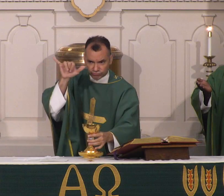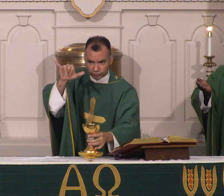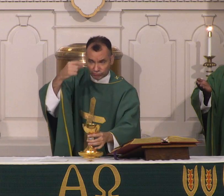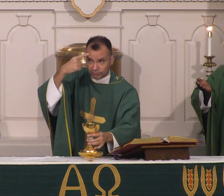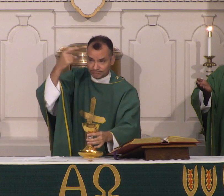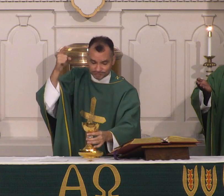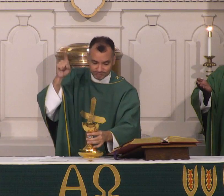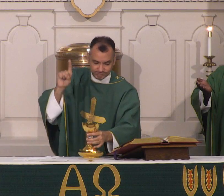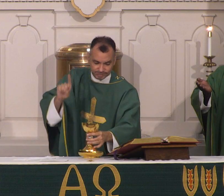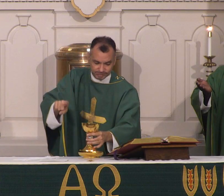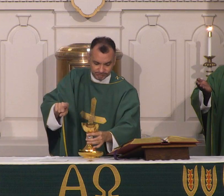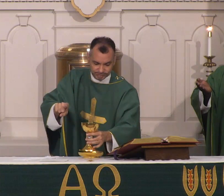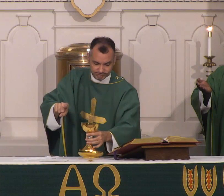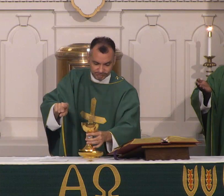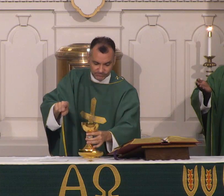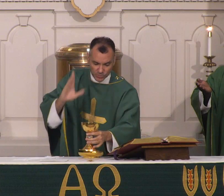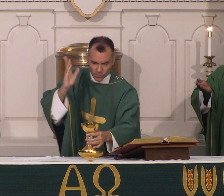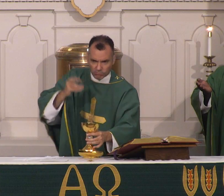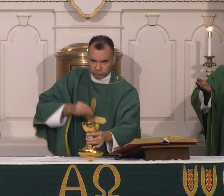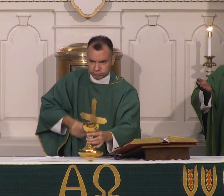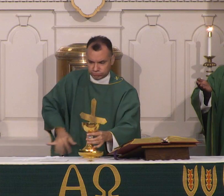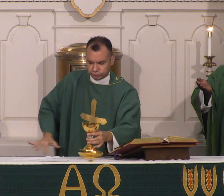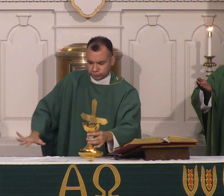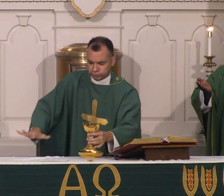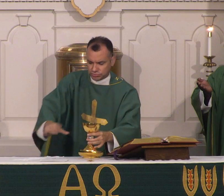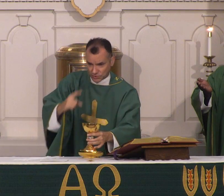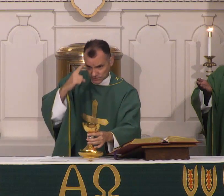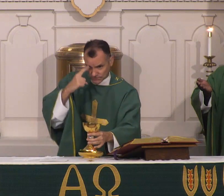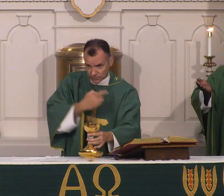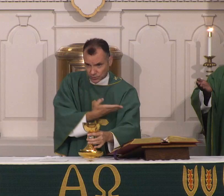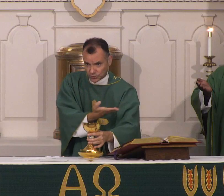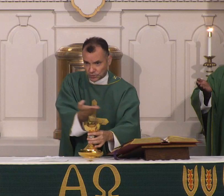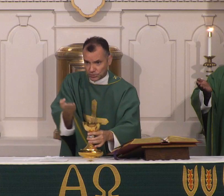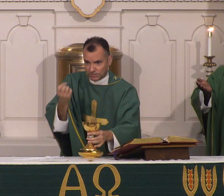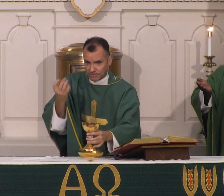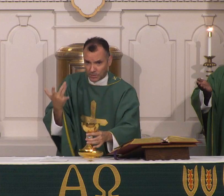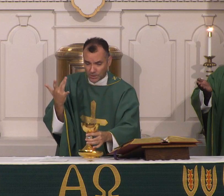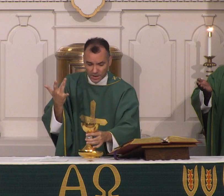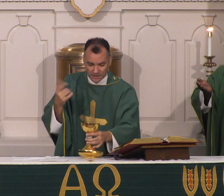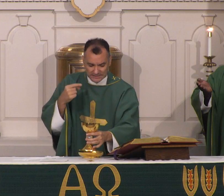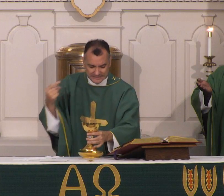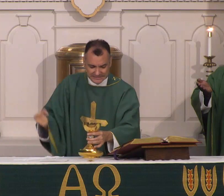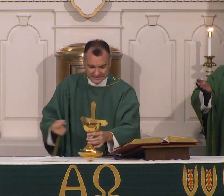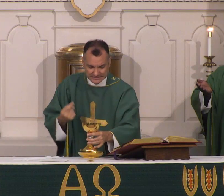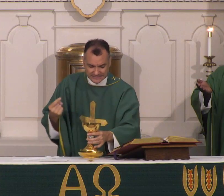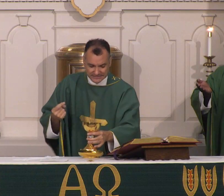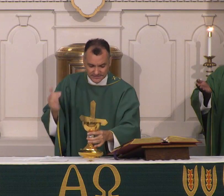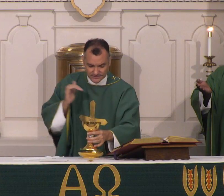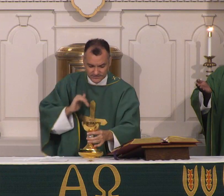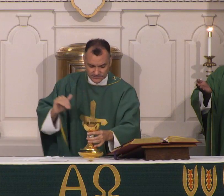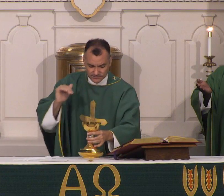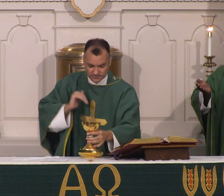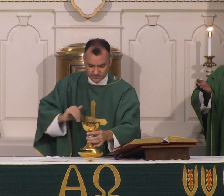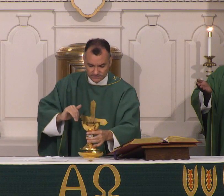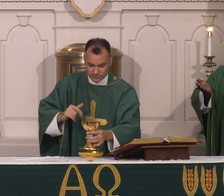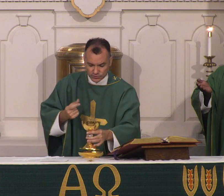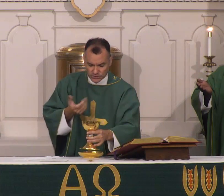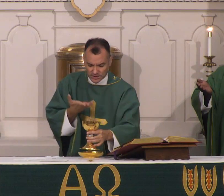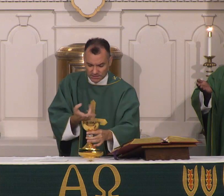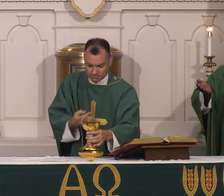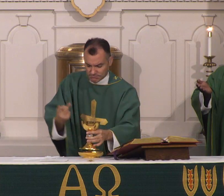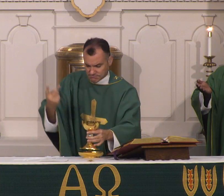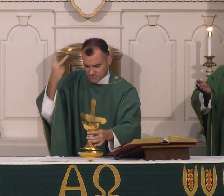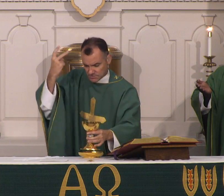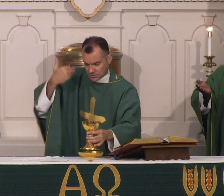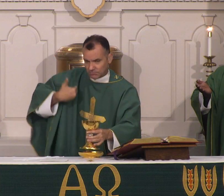the blood of the new and eternal covenant, which he poured out for you and for many, for the forgiveness of sins. Do